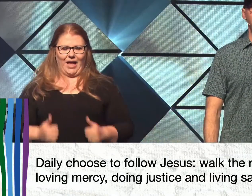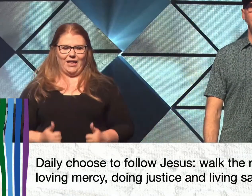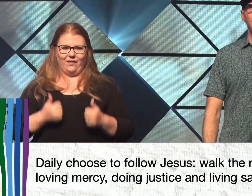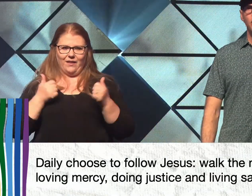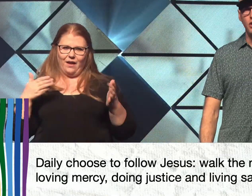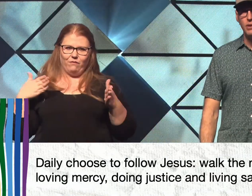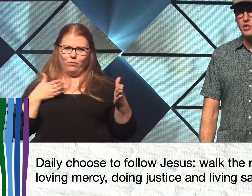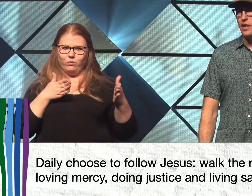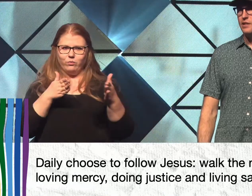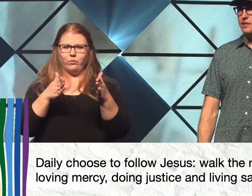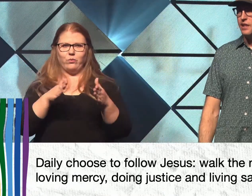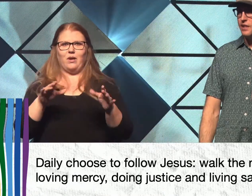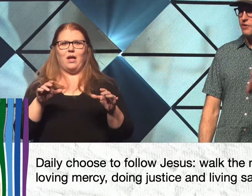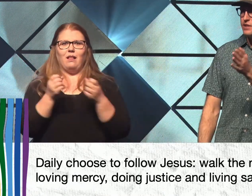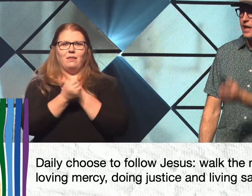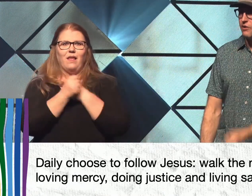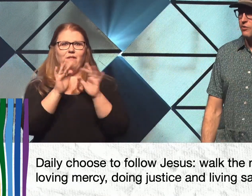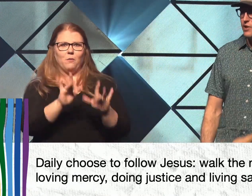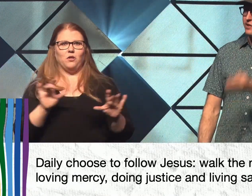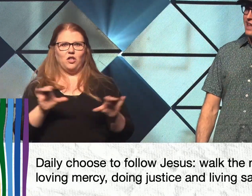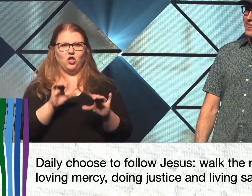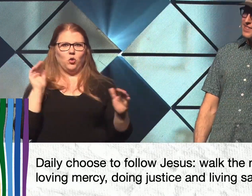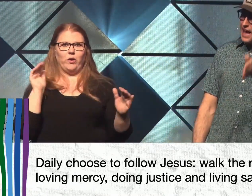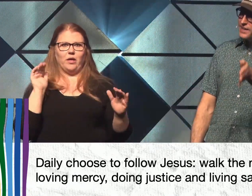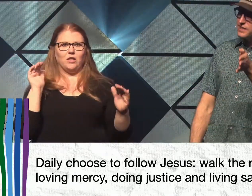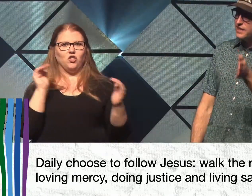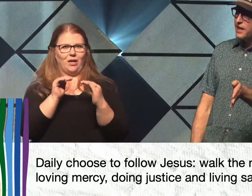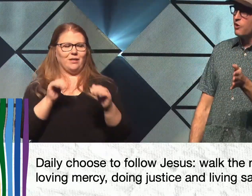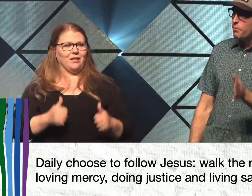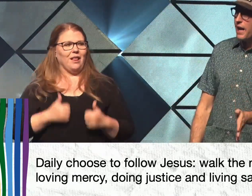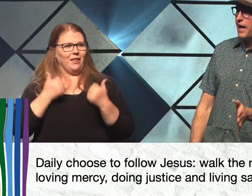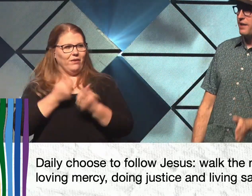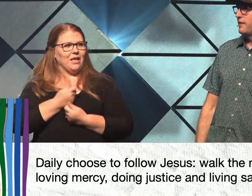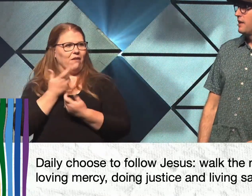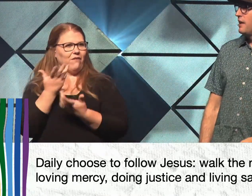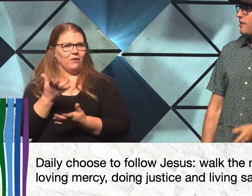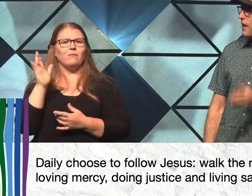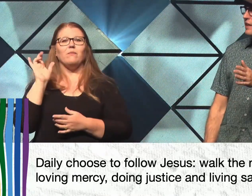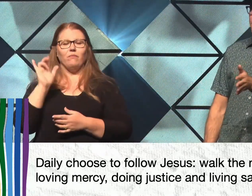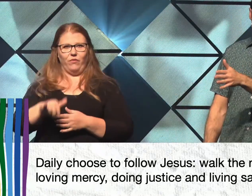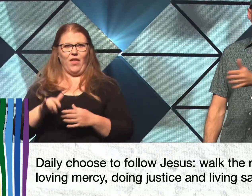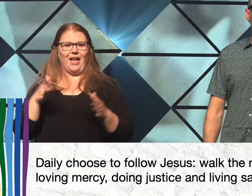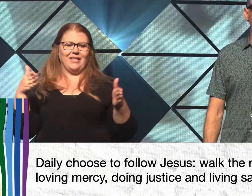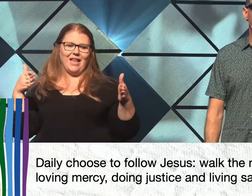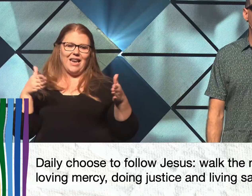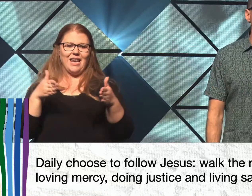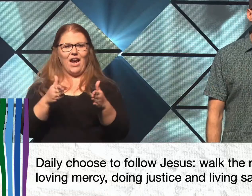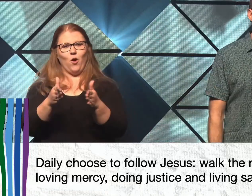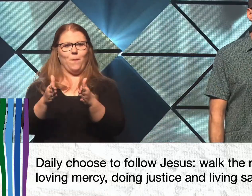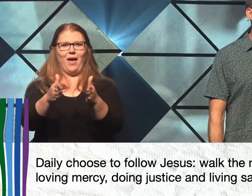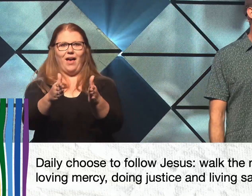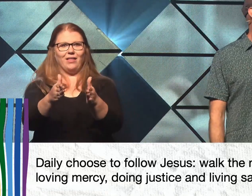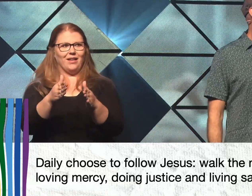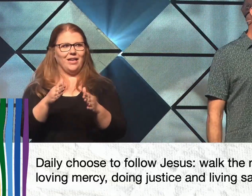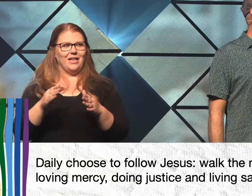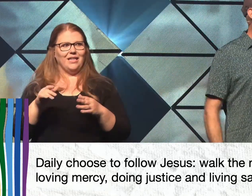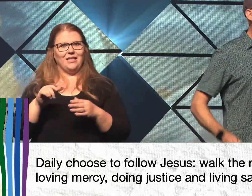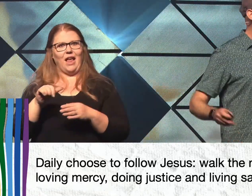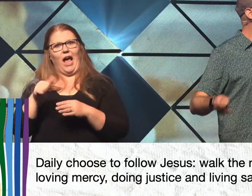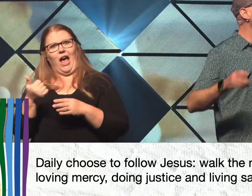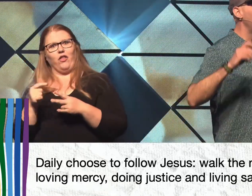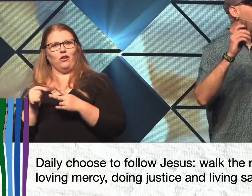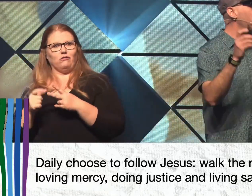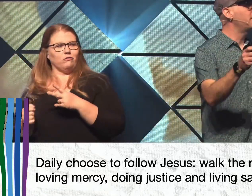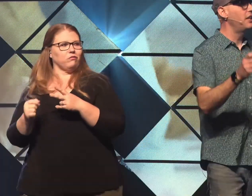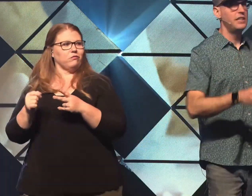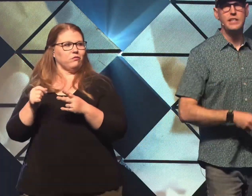mercy, doing justice, and living sacrificially. That's the narrow path. That's the alternative way of Jesus. Now, here's the